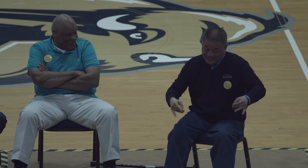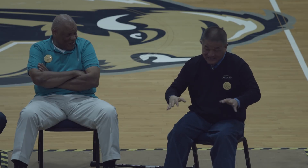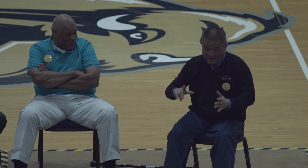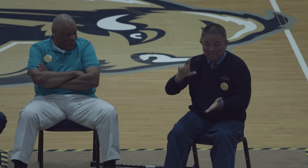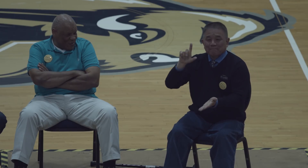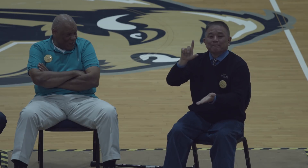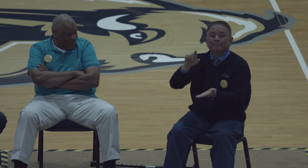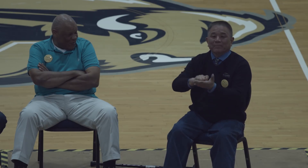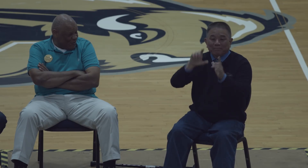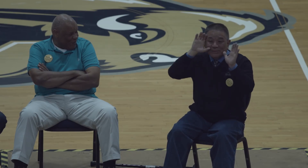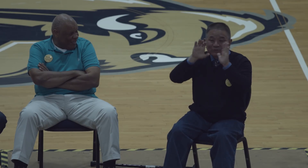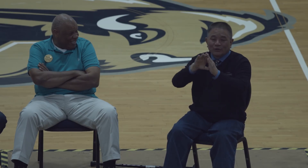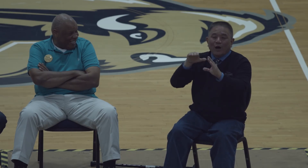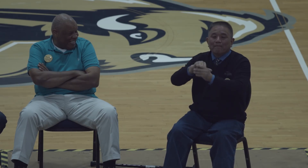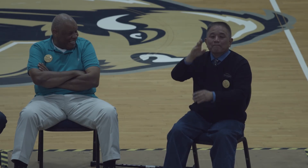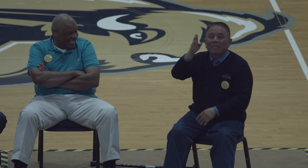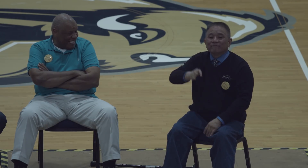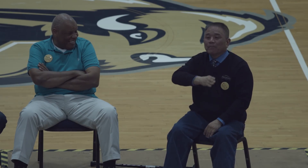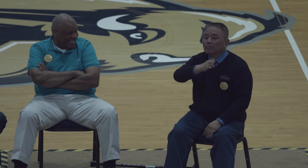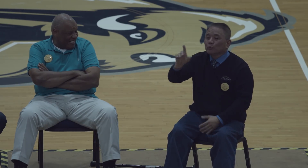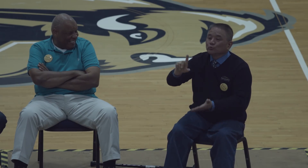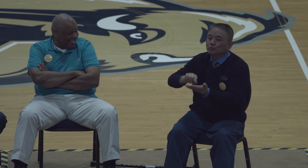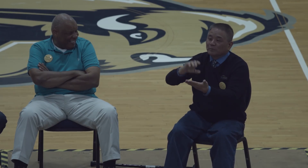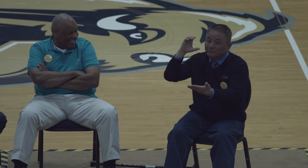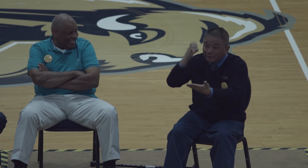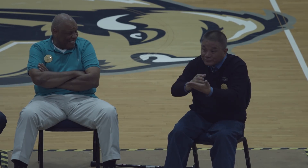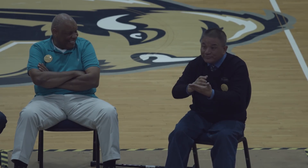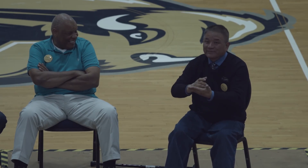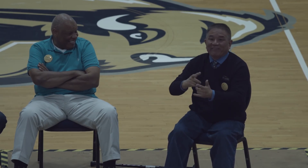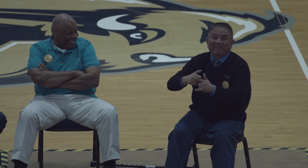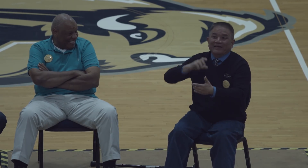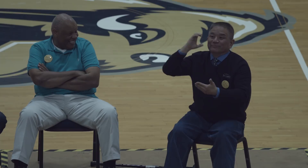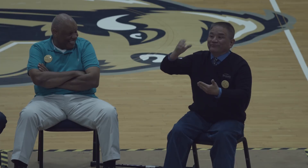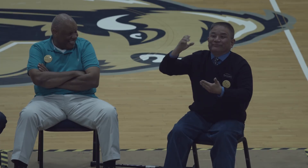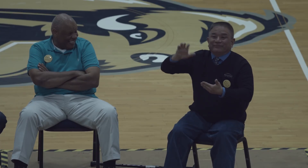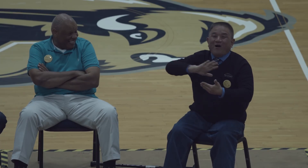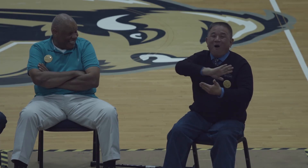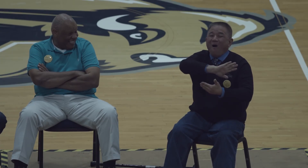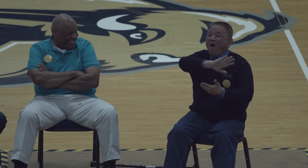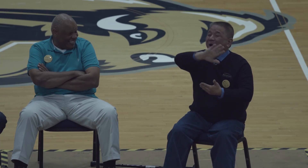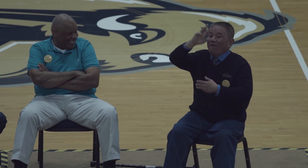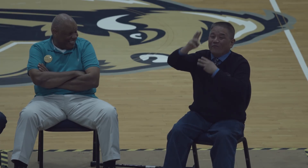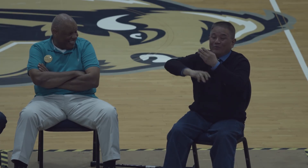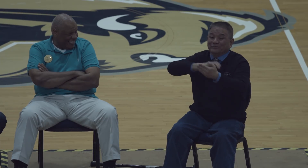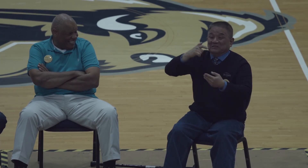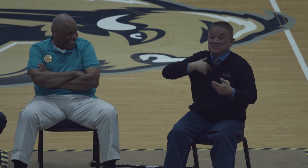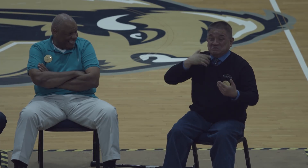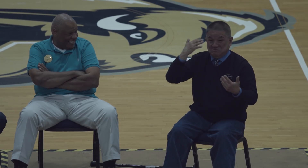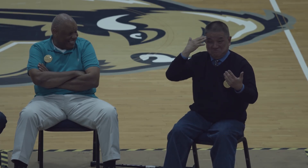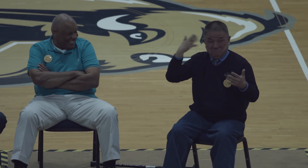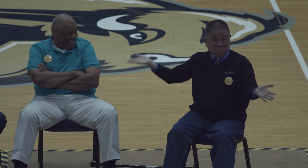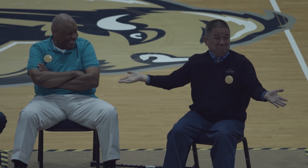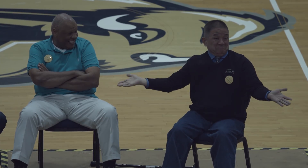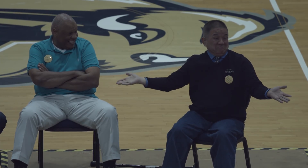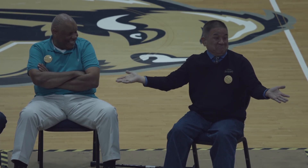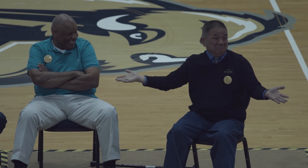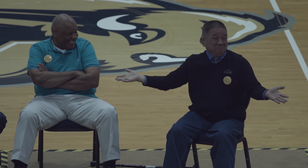was exhausted processing the film. But I got that, it was published in the Buff and Blue, and then that picture was plastered